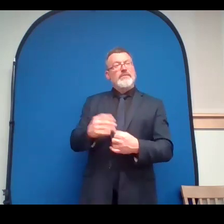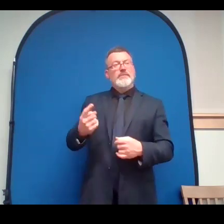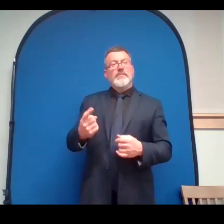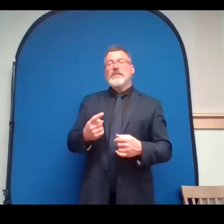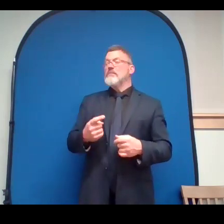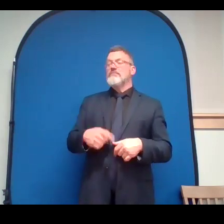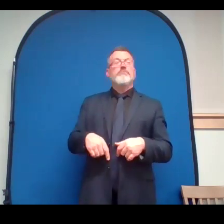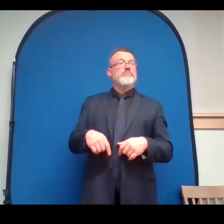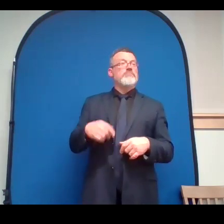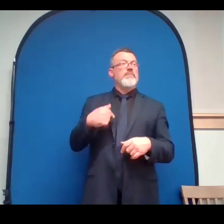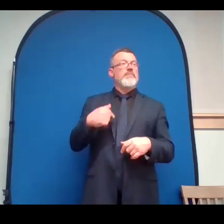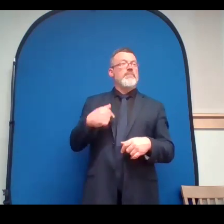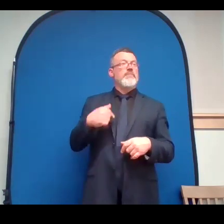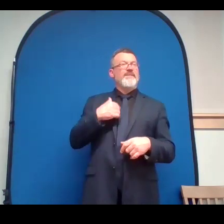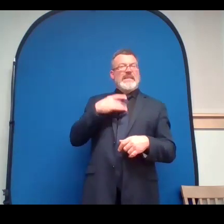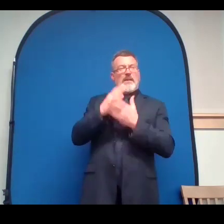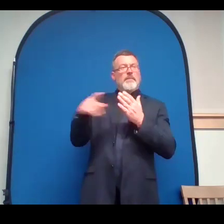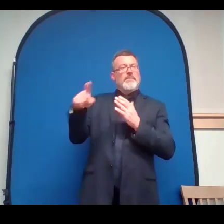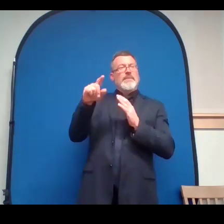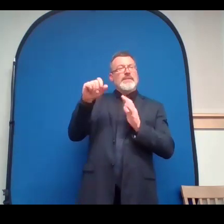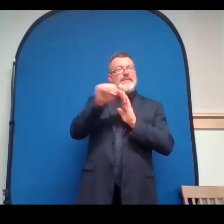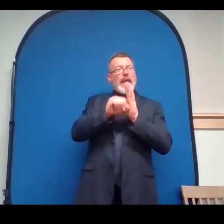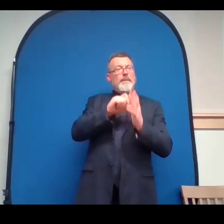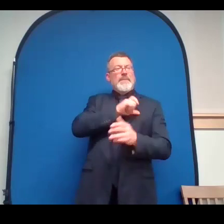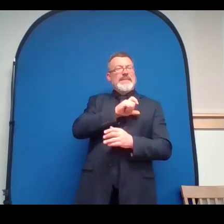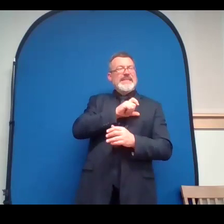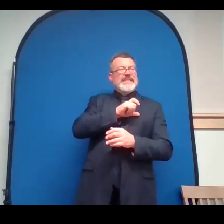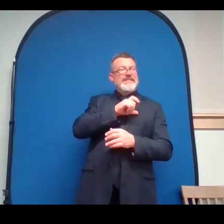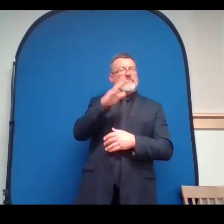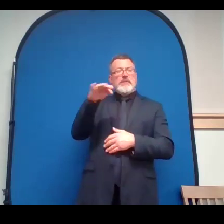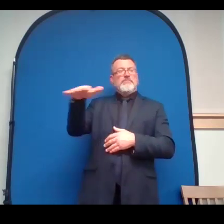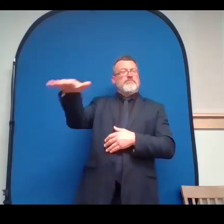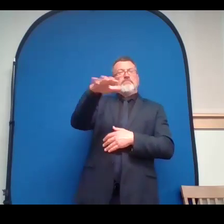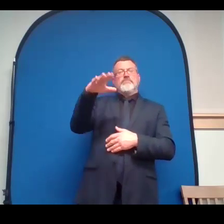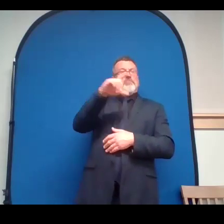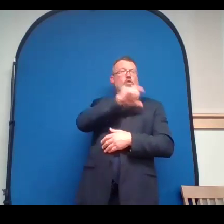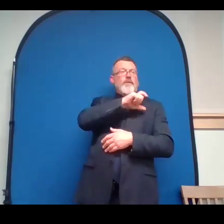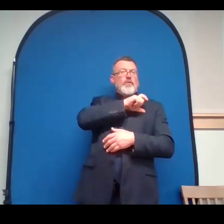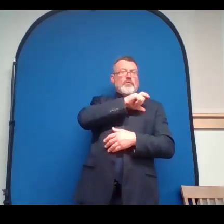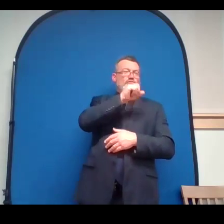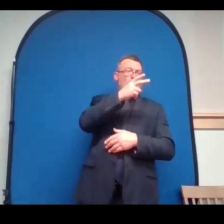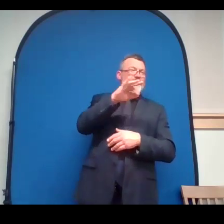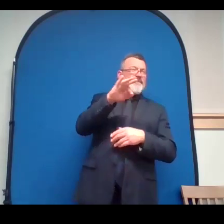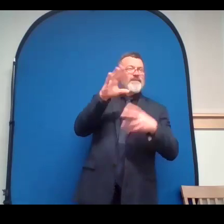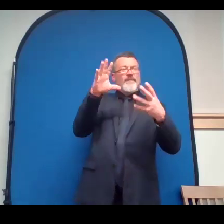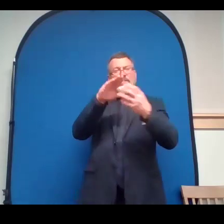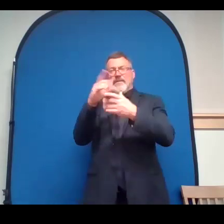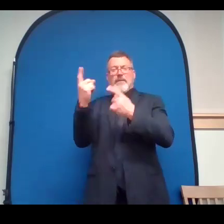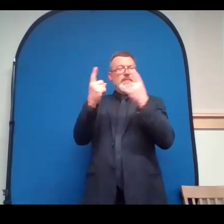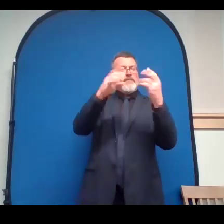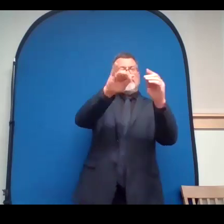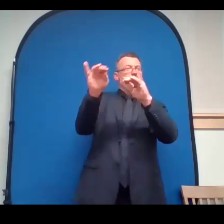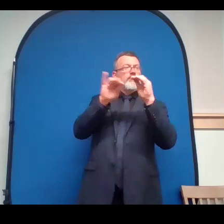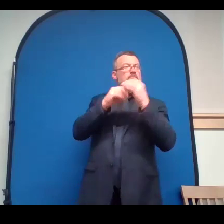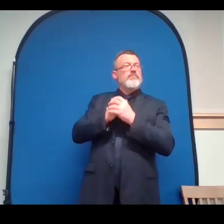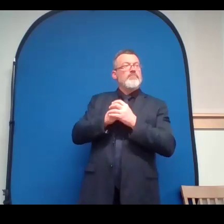state police or other officers, law enforcement officers indicated that what you